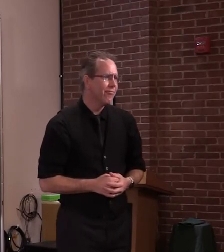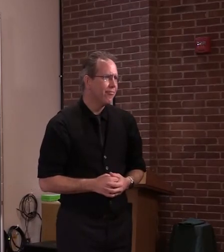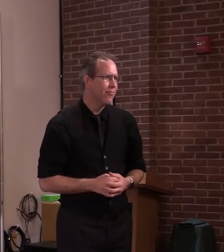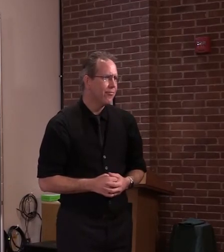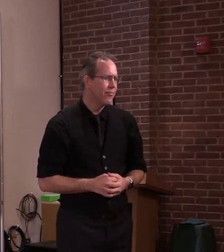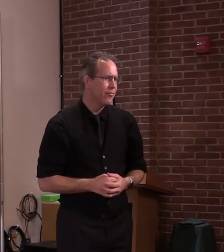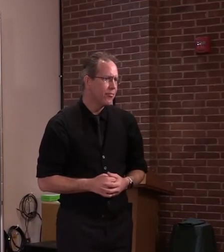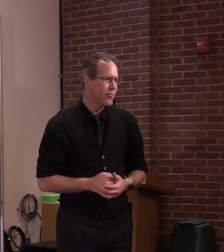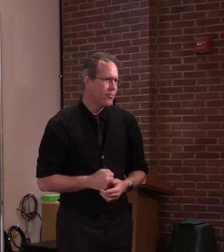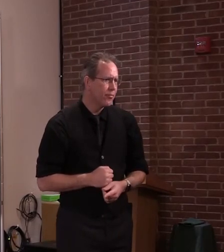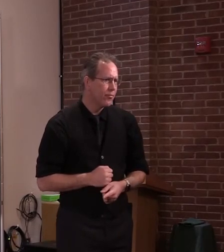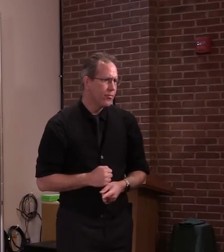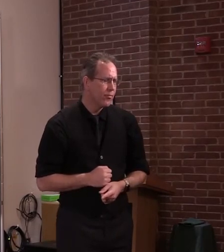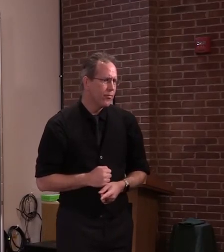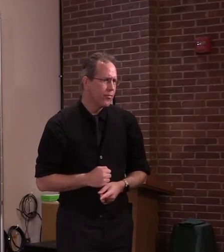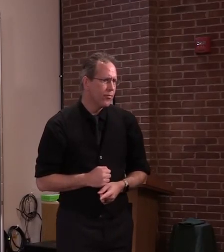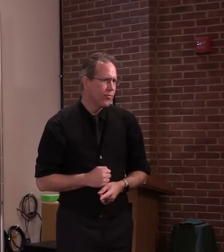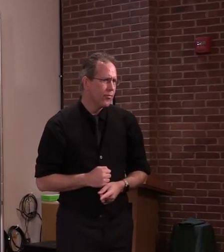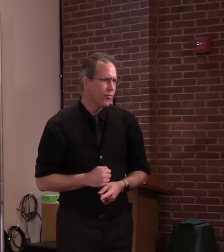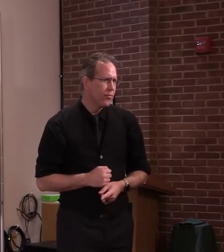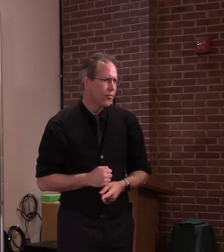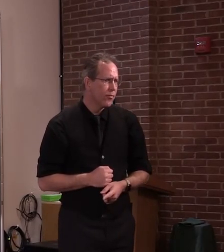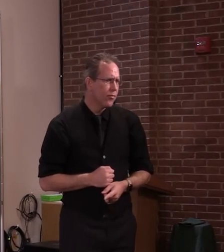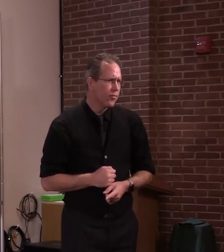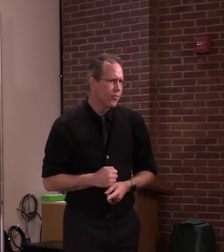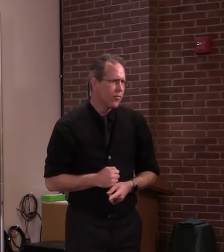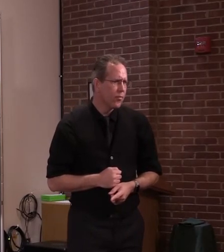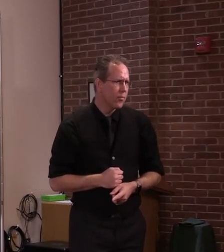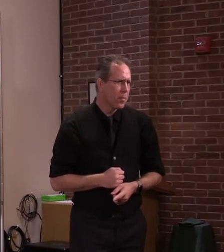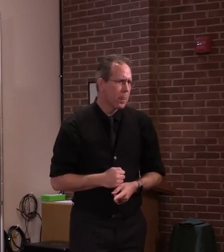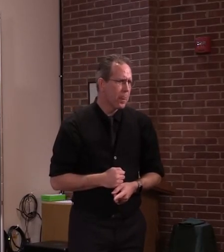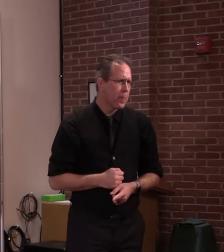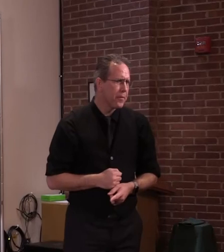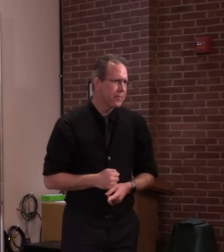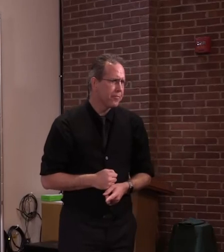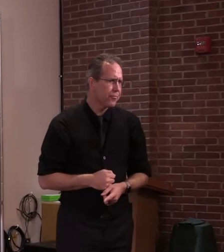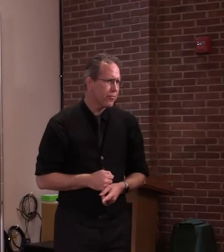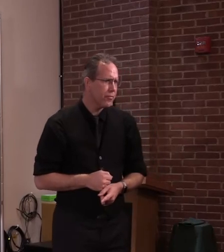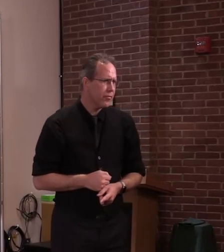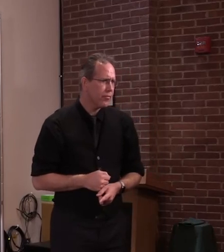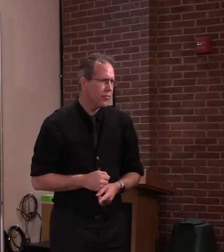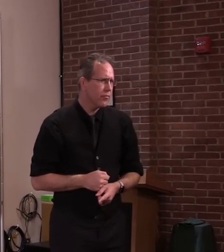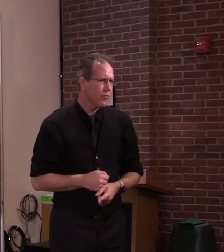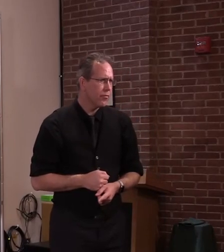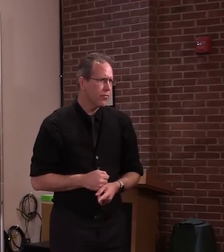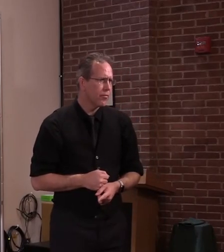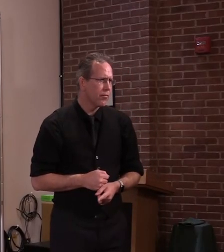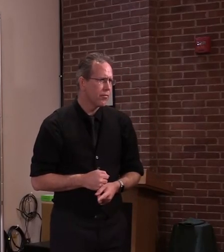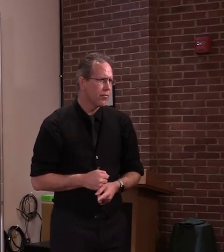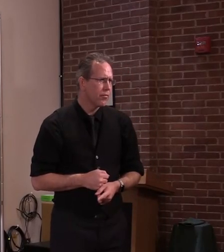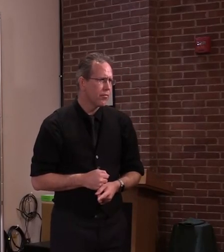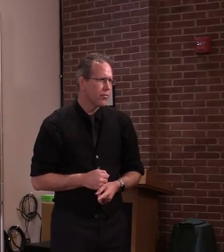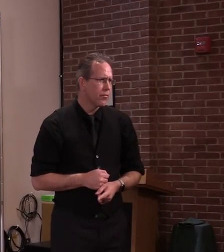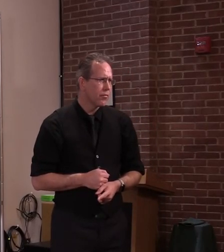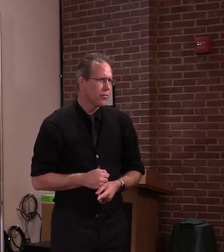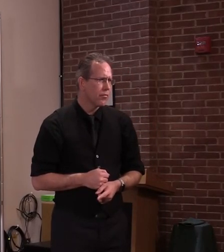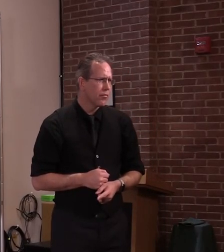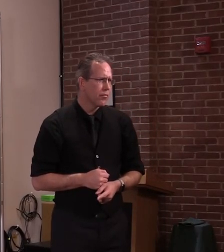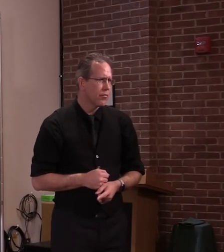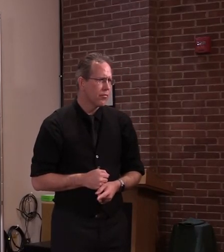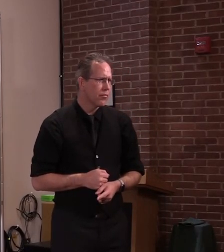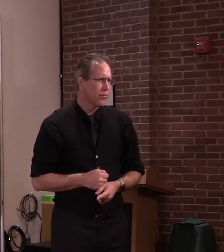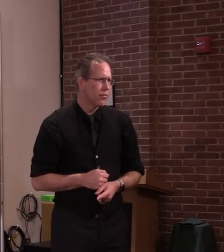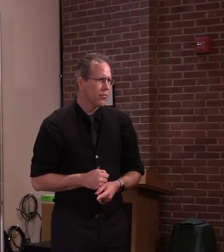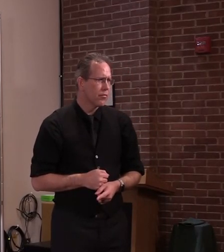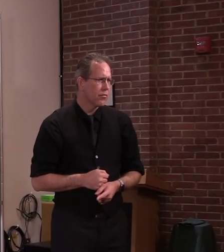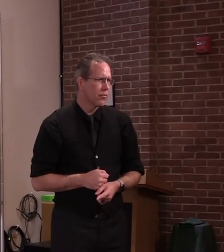that's looking for clarification on how testing kits will be available to staff members. They were concerned about